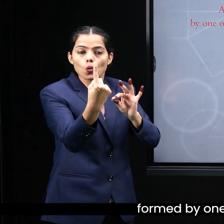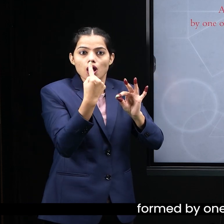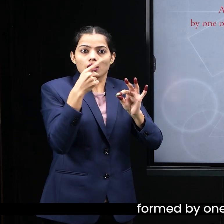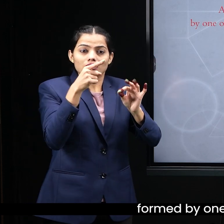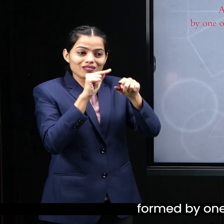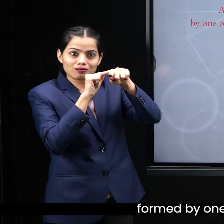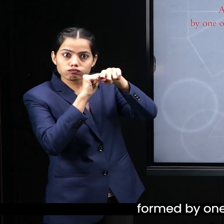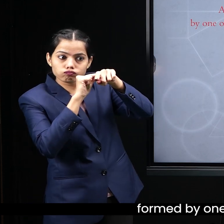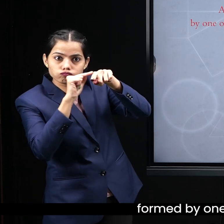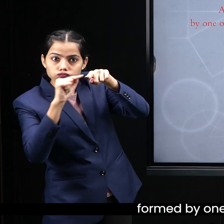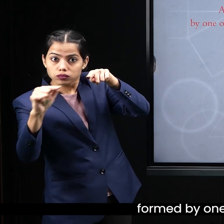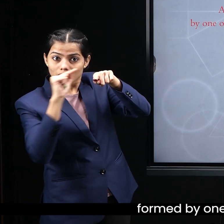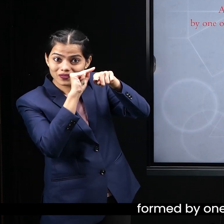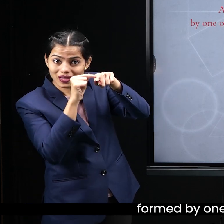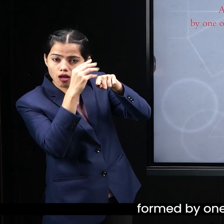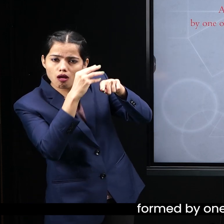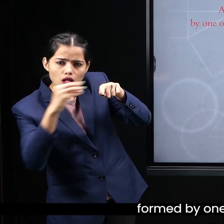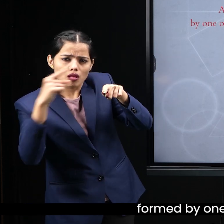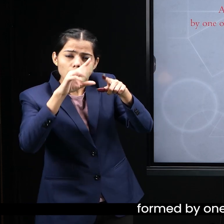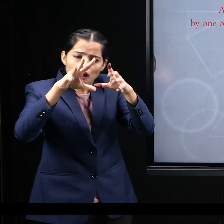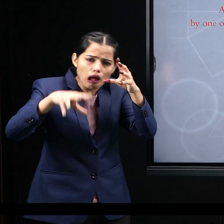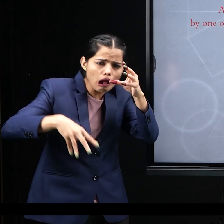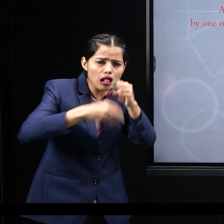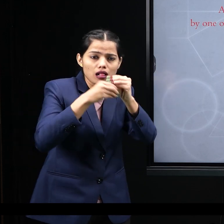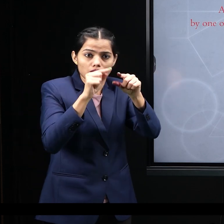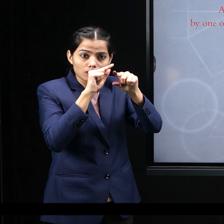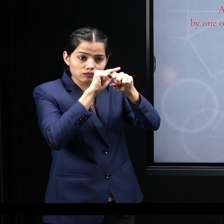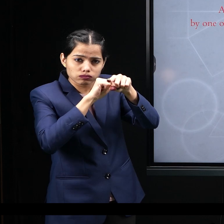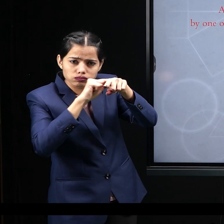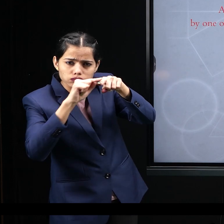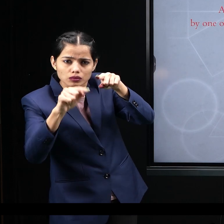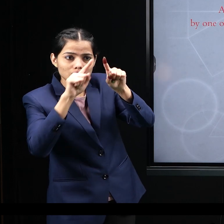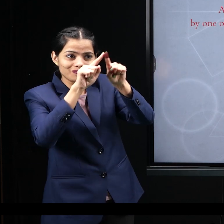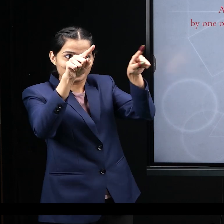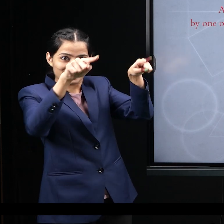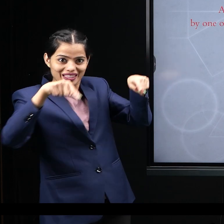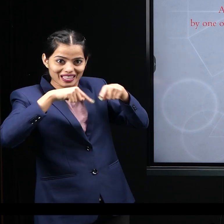of its sides and the extension of an adjacent side.